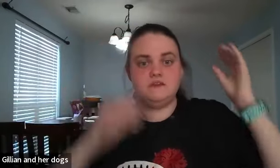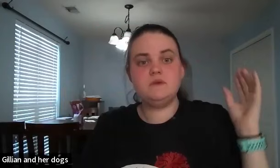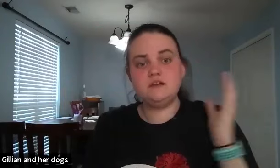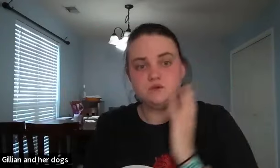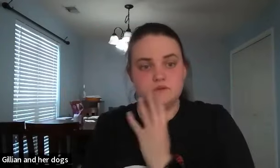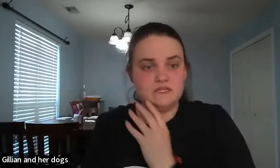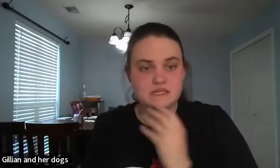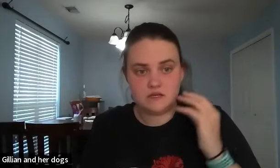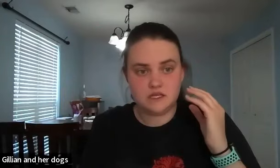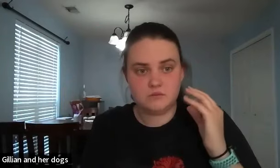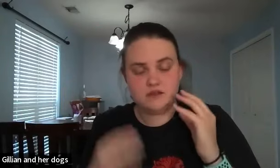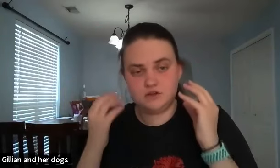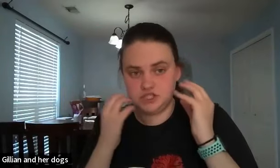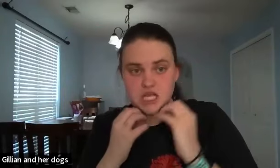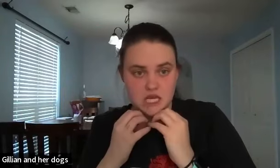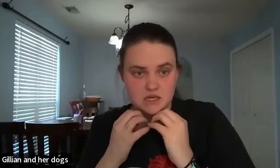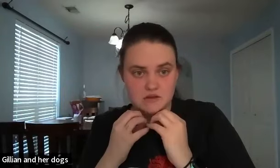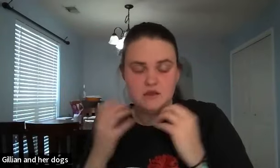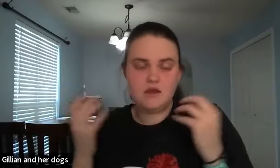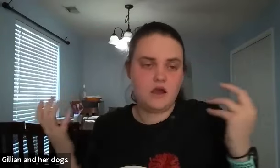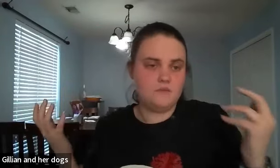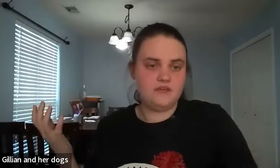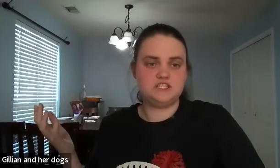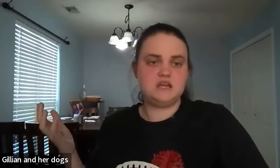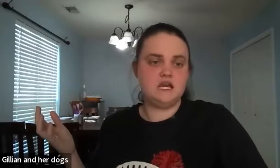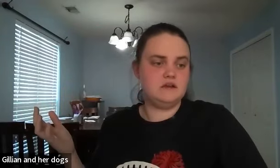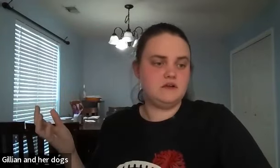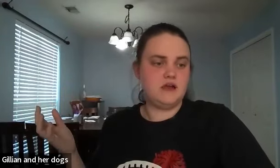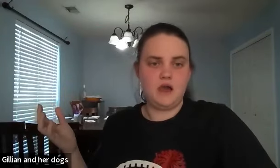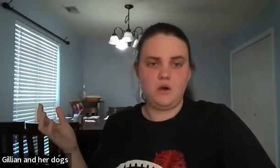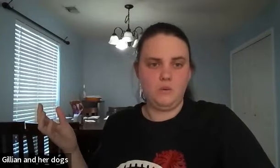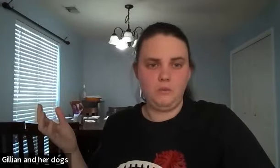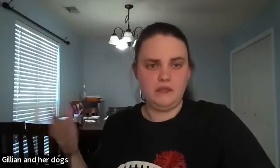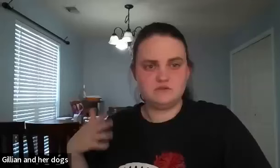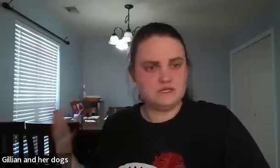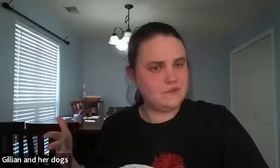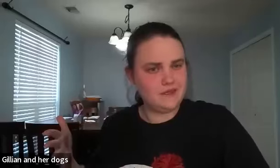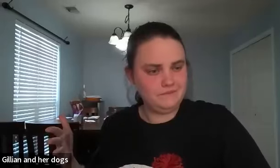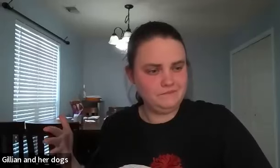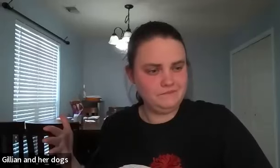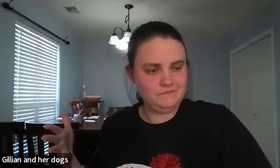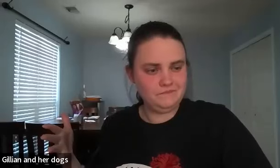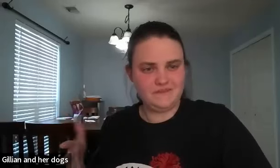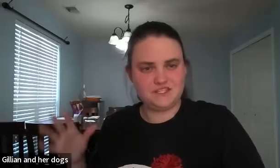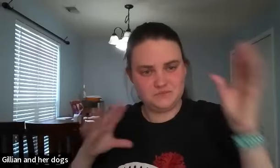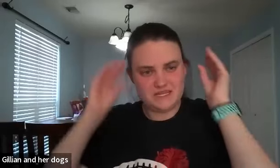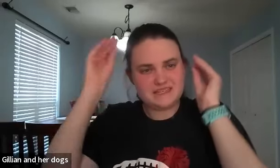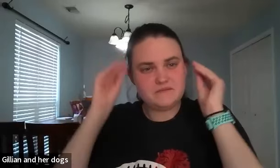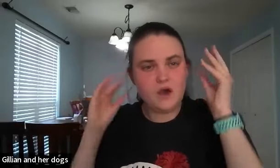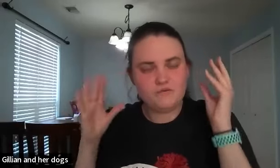female is going to be down here by your chin. That's just kind of how it's always been. Like that's just, but it's kind of a helpful